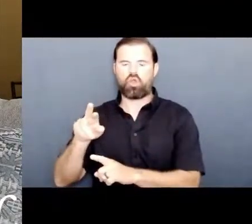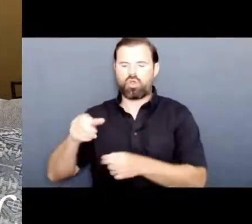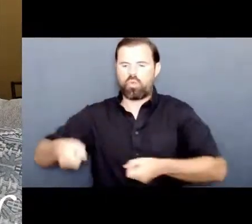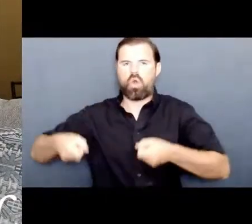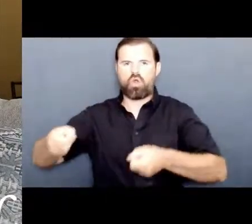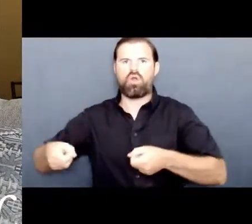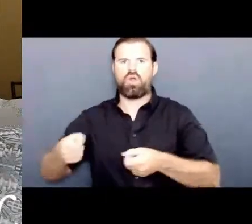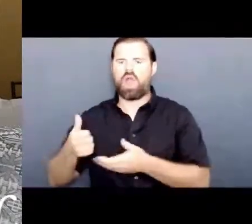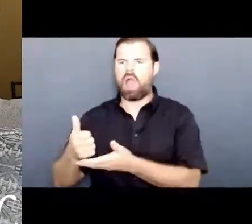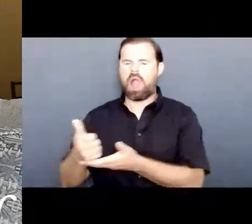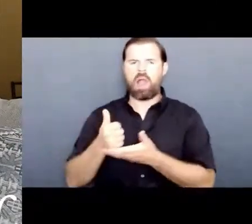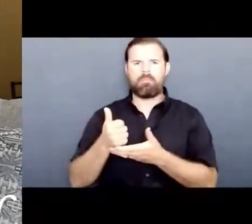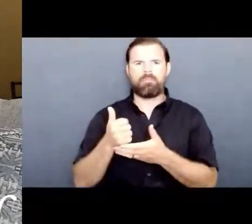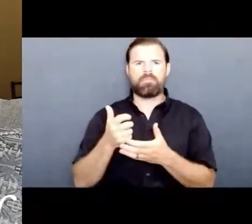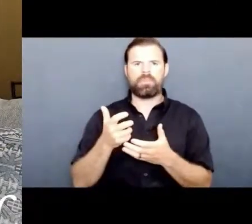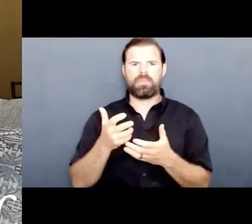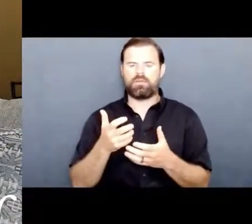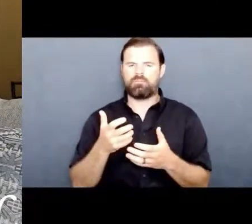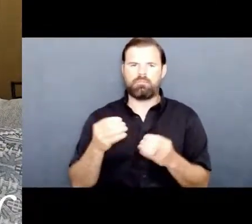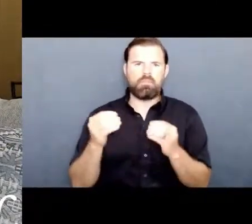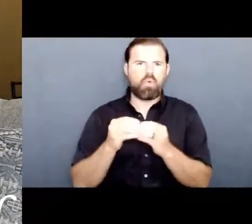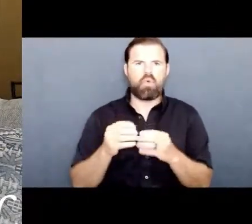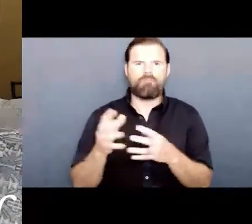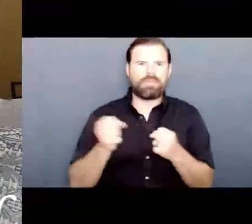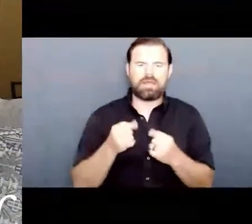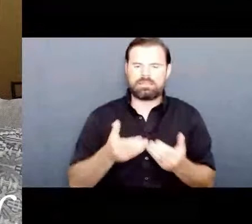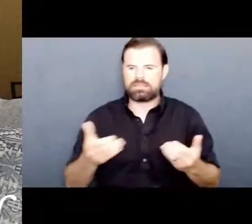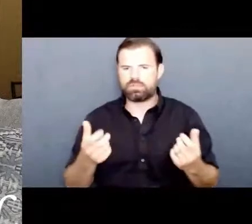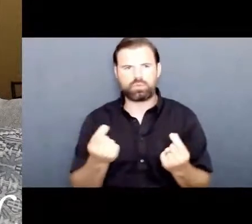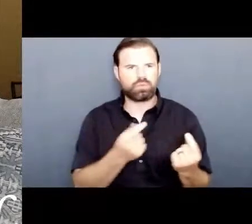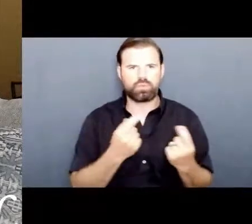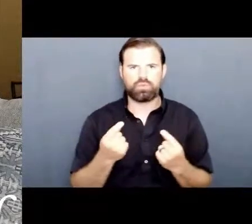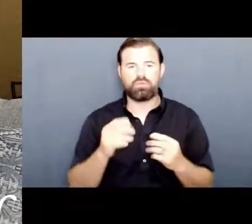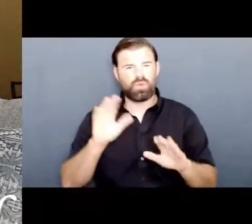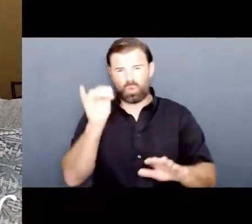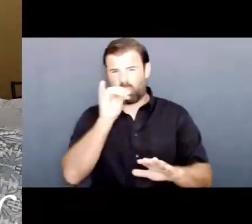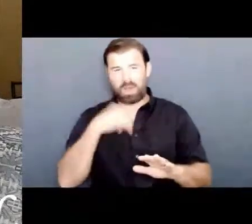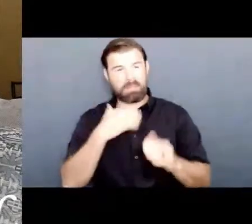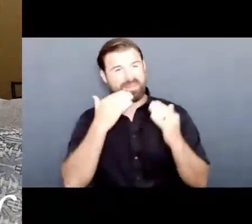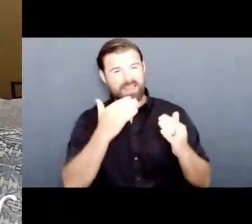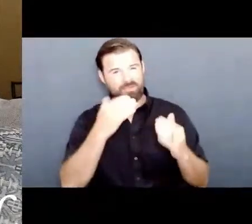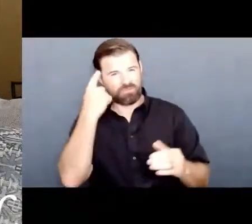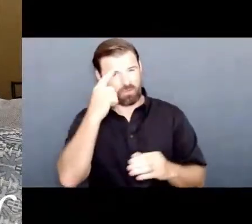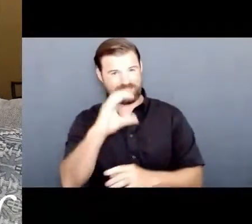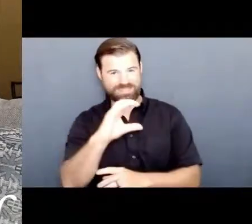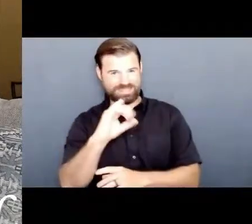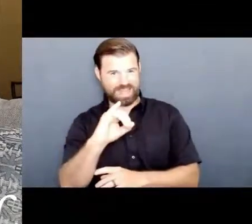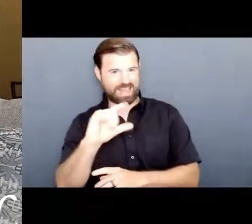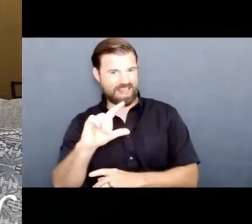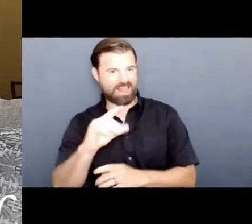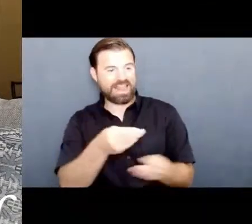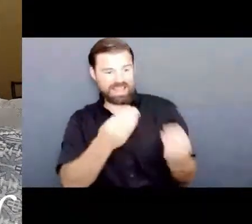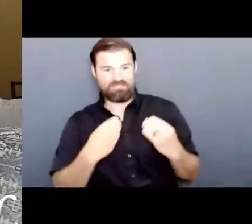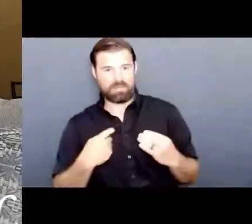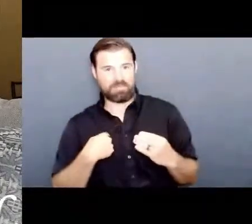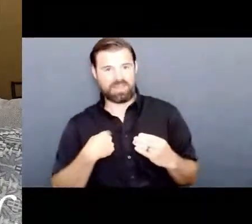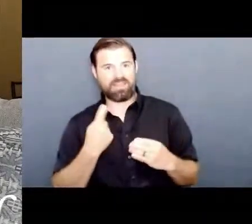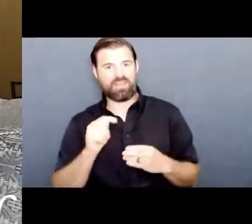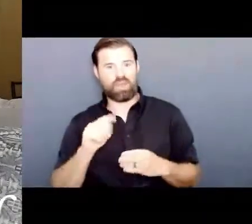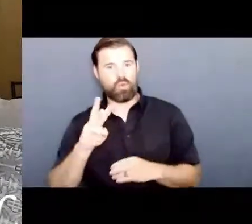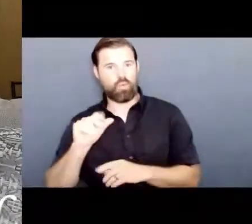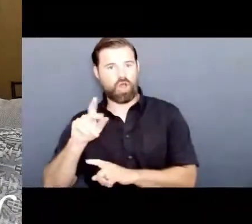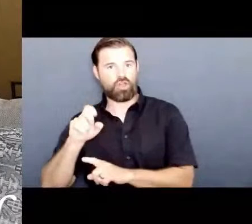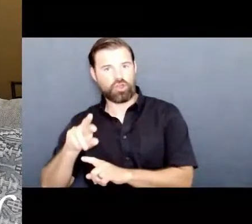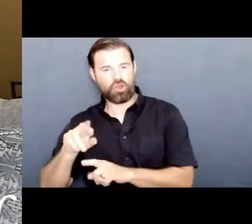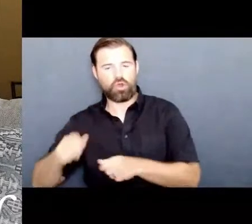more a lot sooner. I'm really thankful for CIL and giving me the walker. It's just